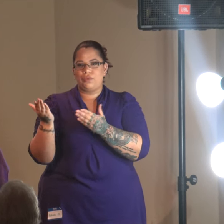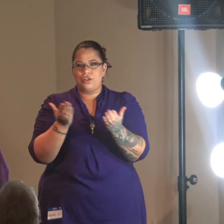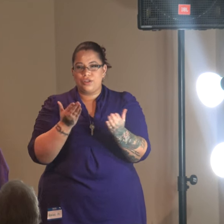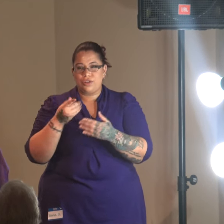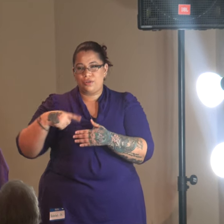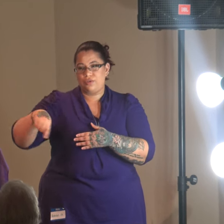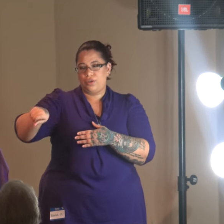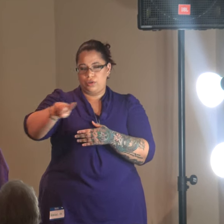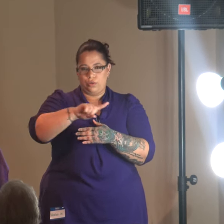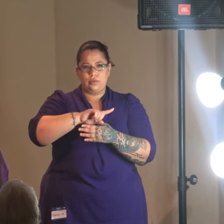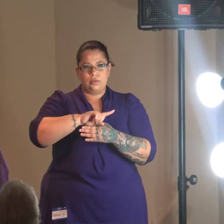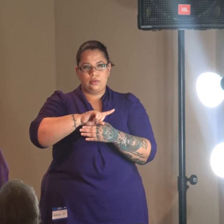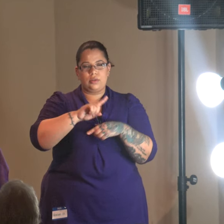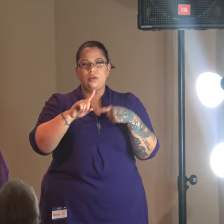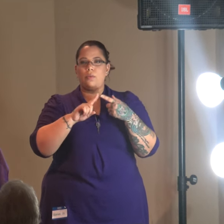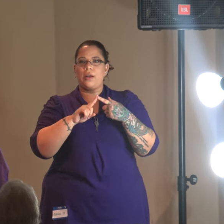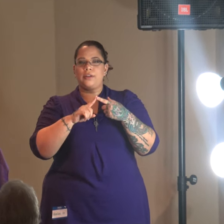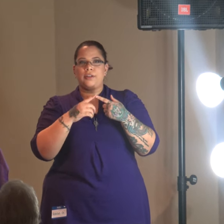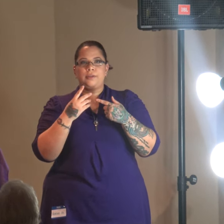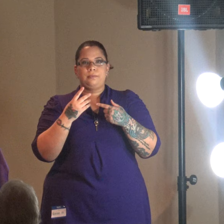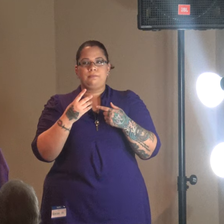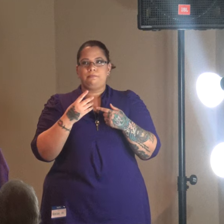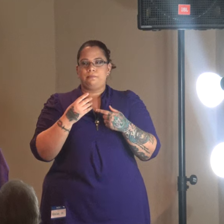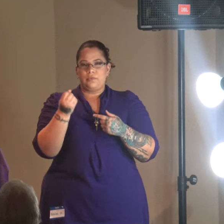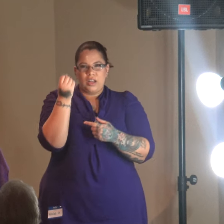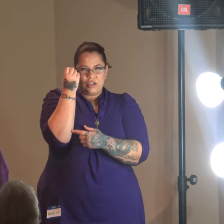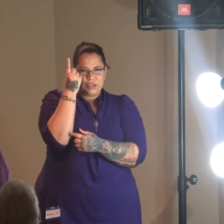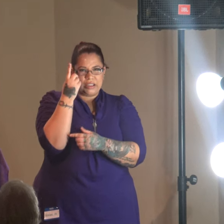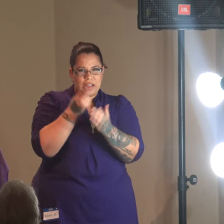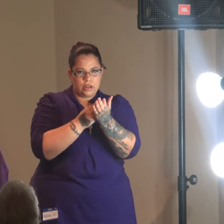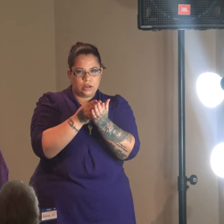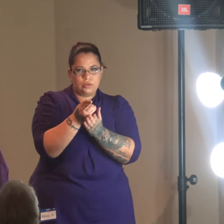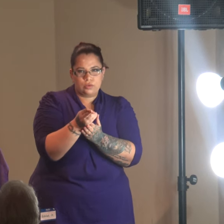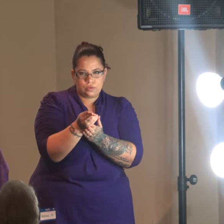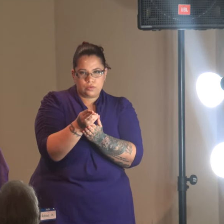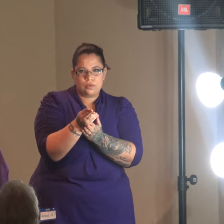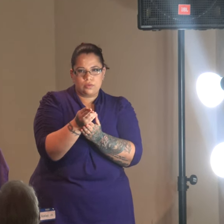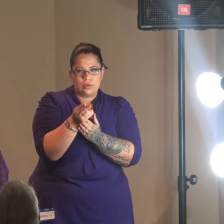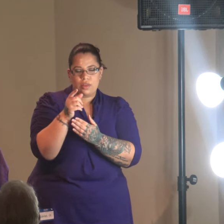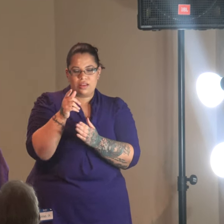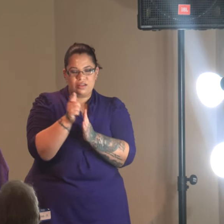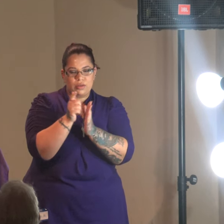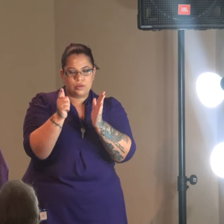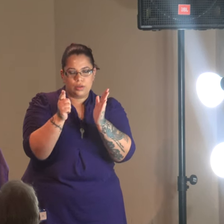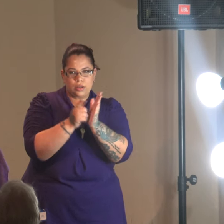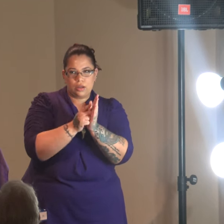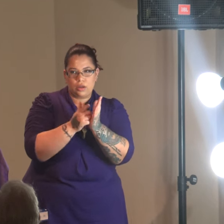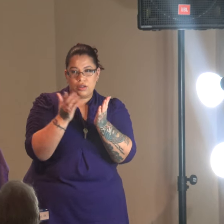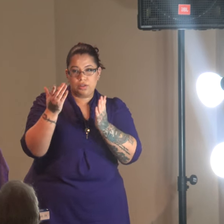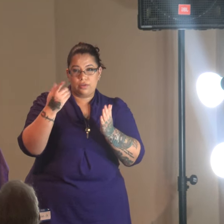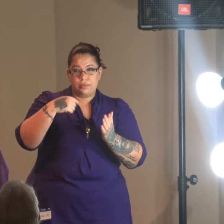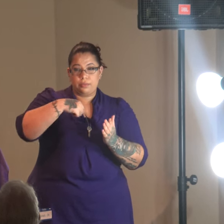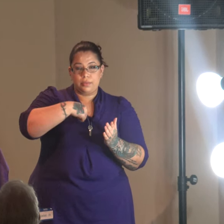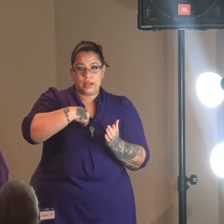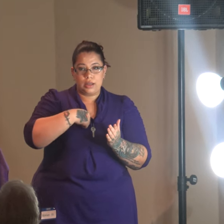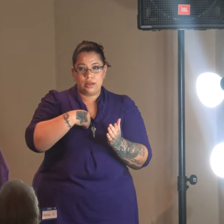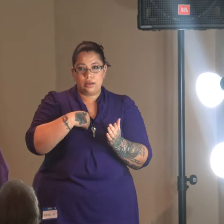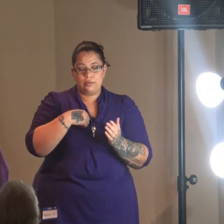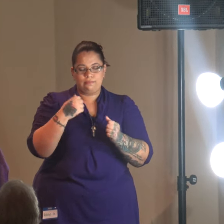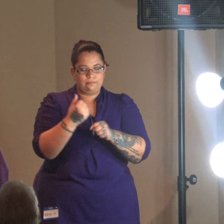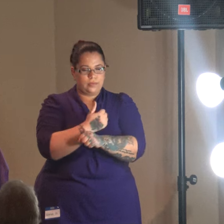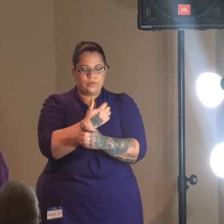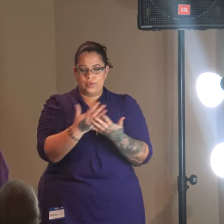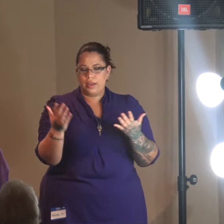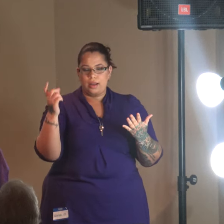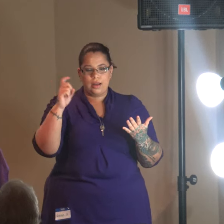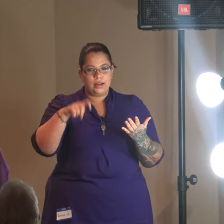And when you stand in that truth and that knowing that this law is here to serve me, everything that is necessary